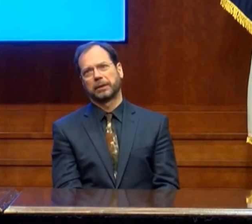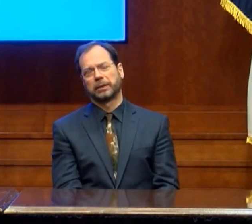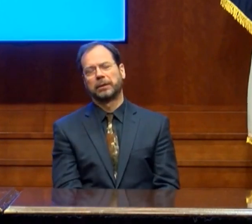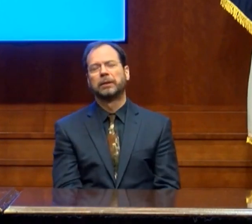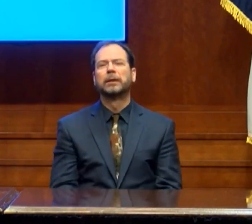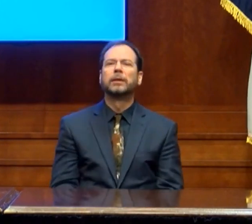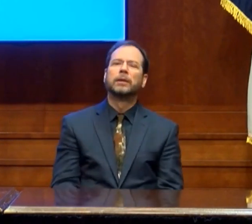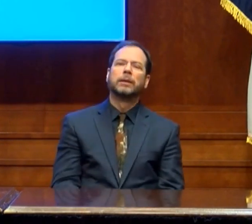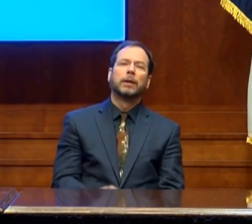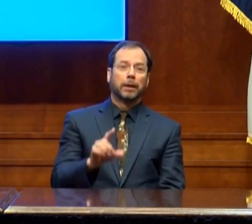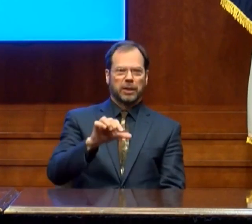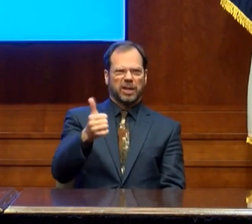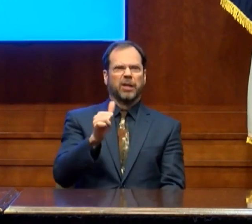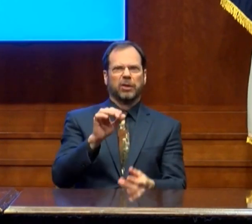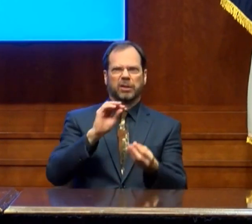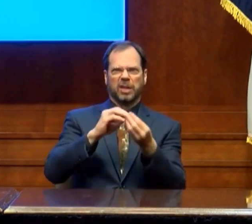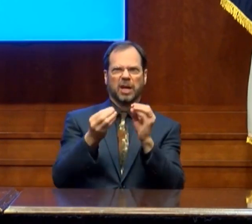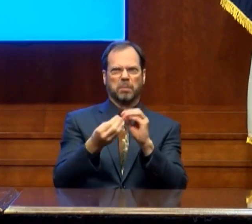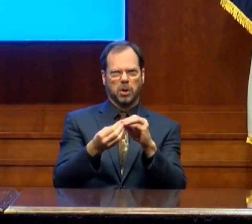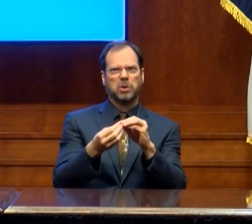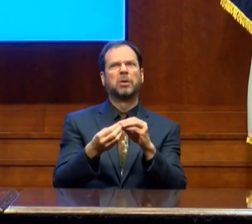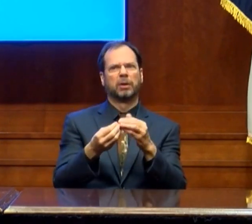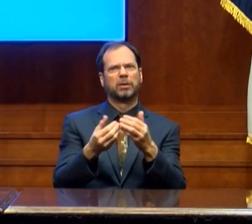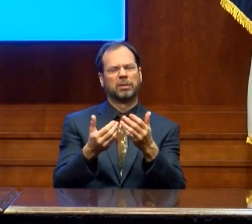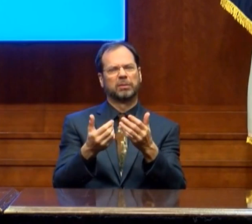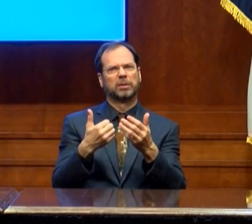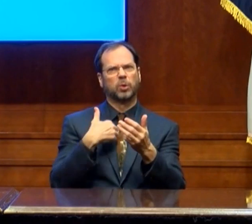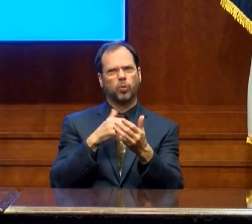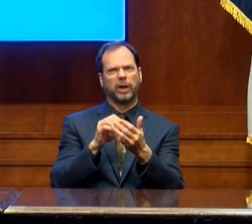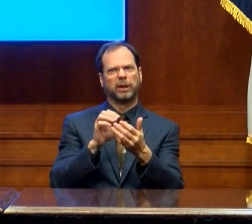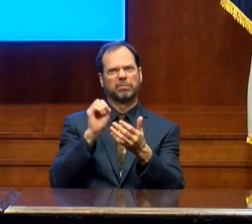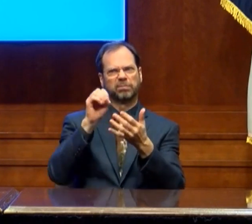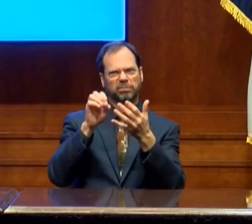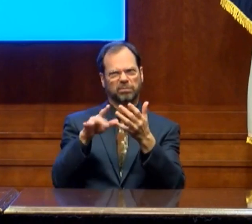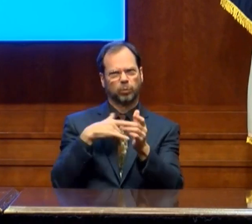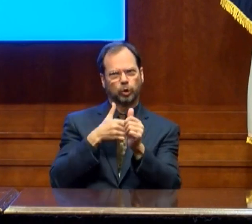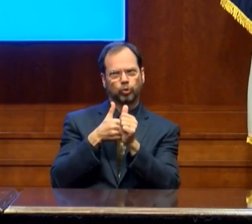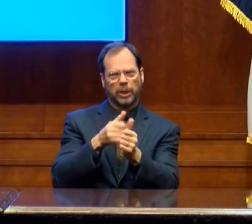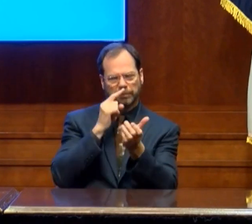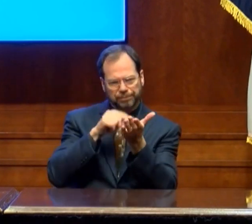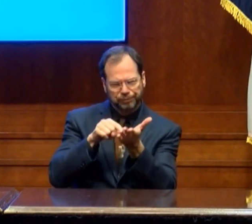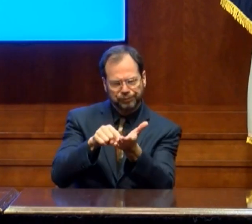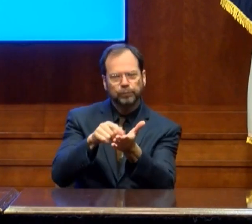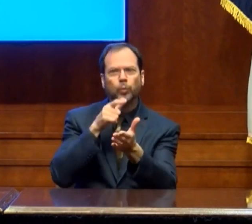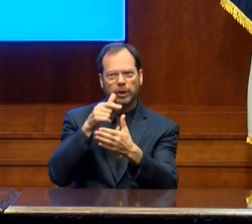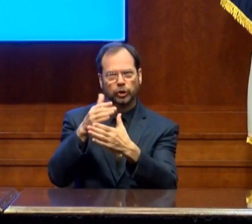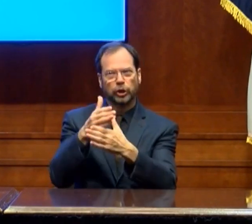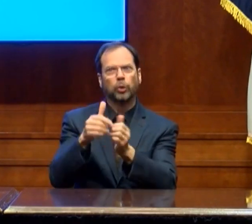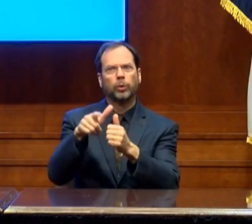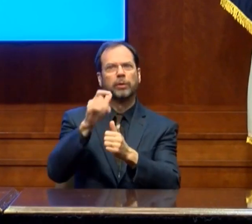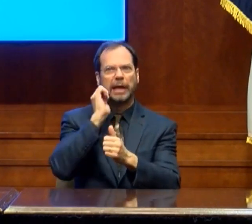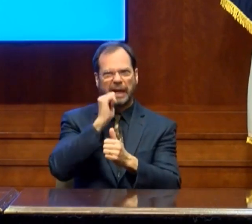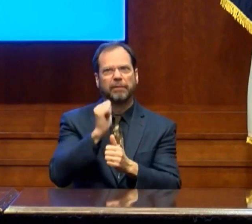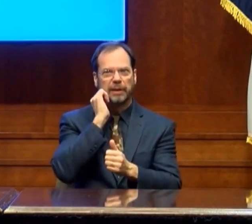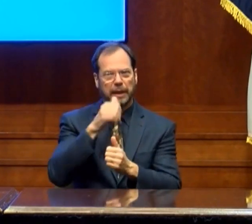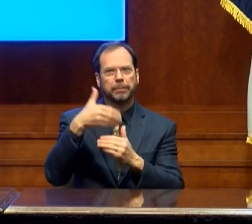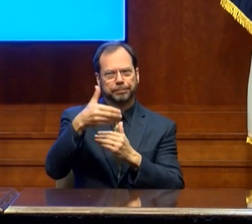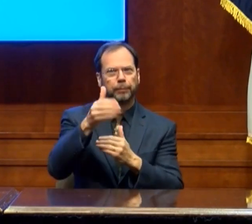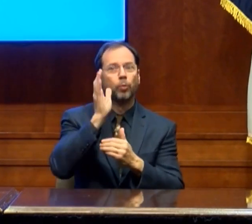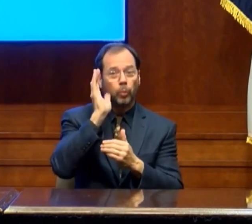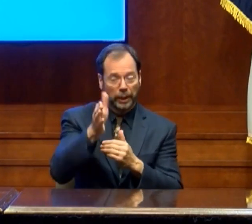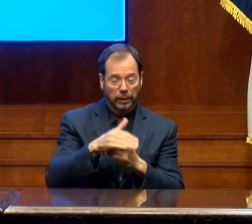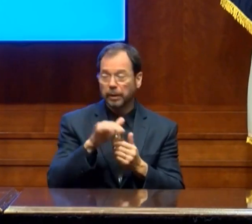there is another statistic that we have begun to track and that we will be sharing with you on a daily